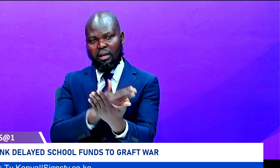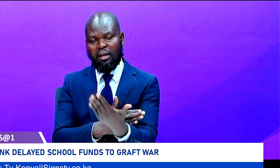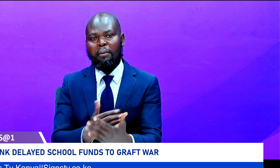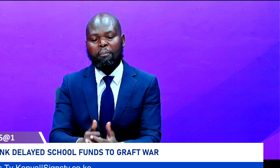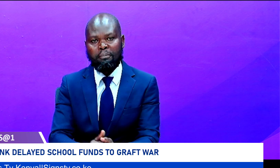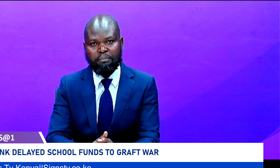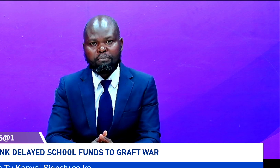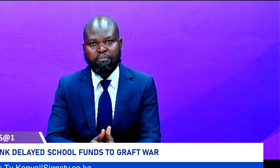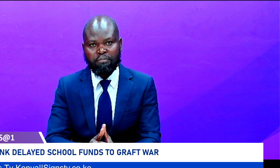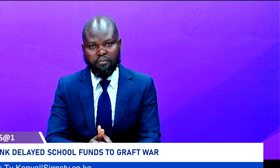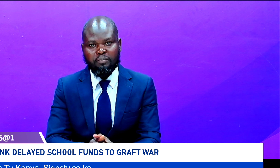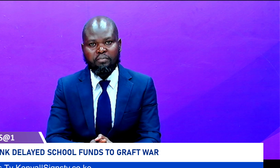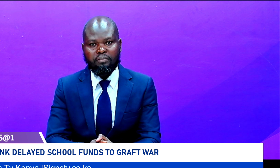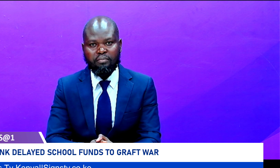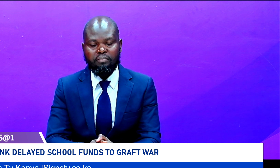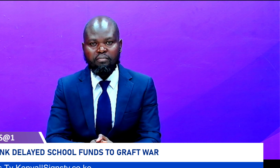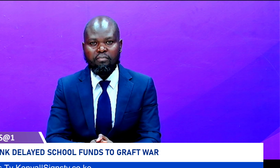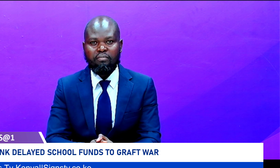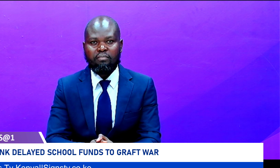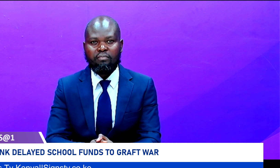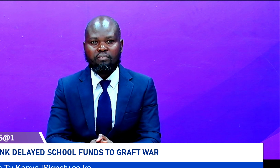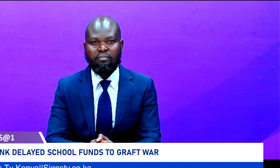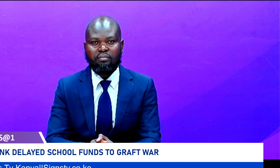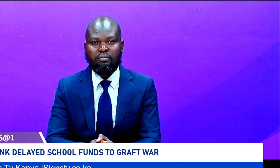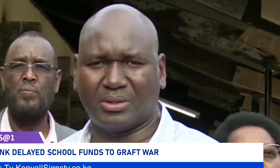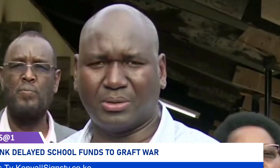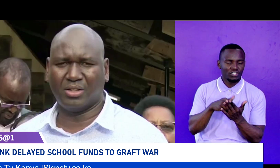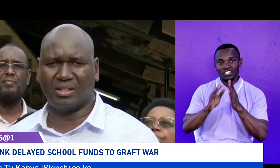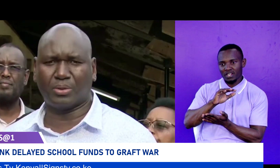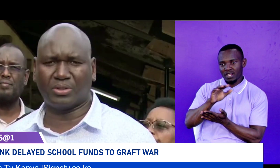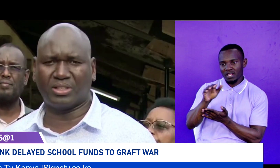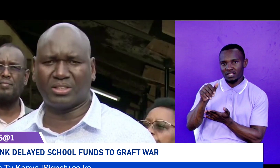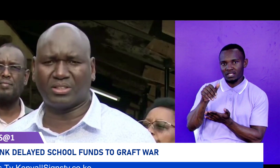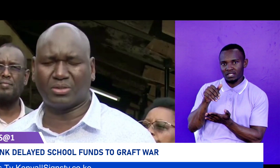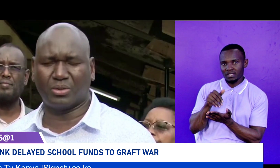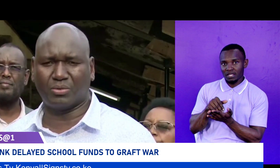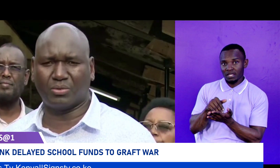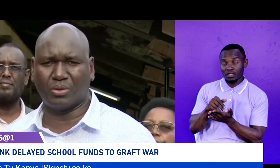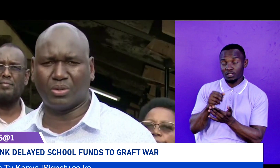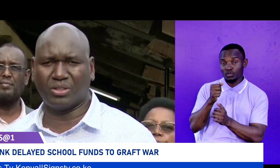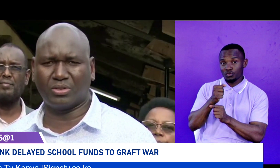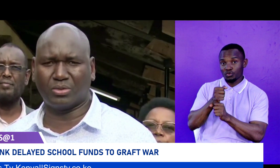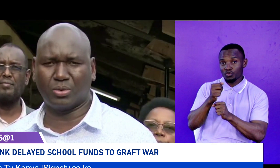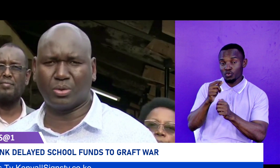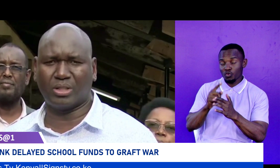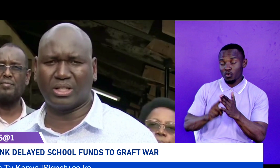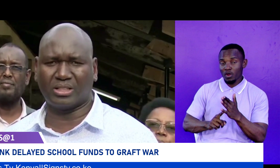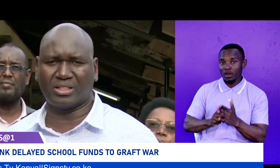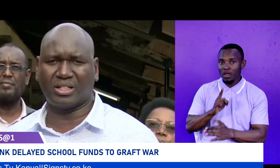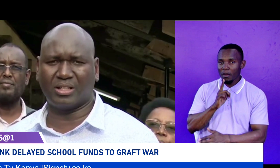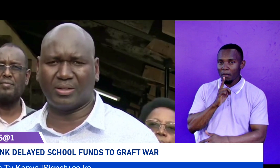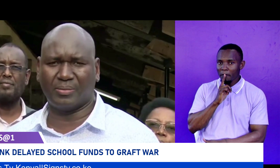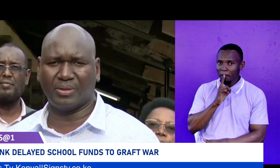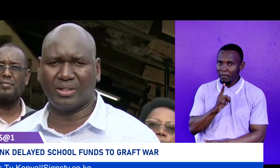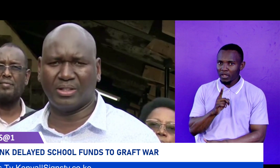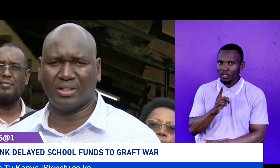benefits from the government's education capitation program. Because TTC, to ensure that the verification